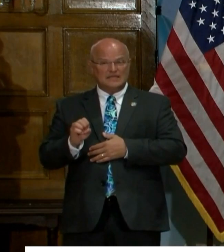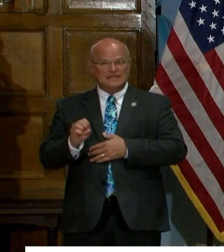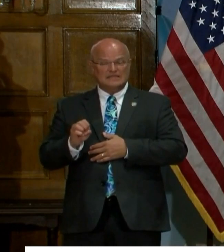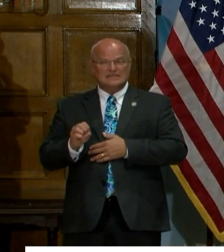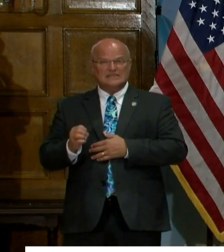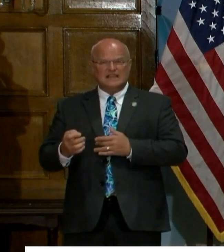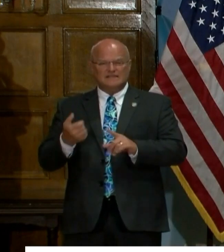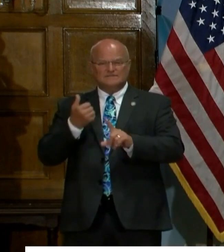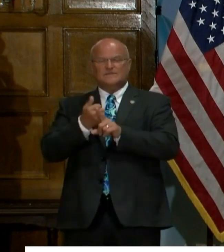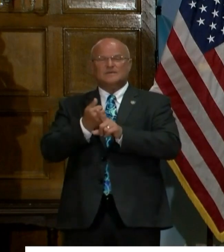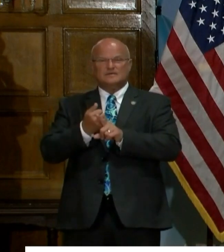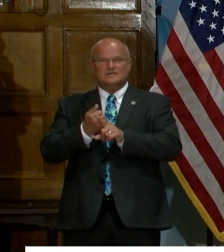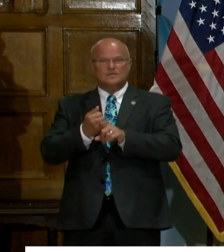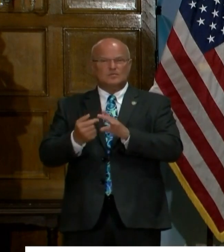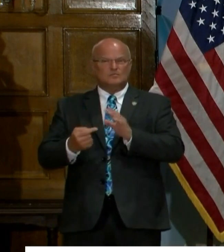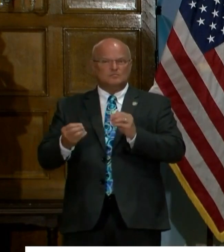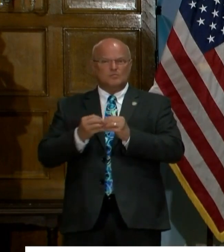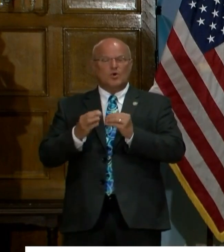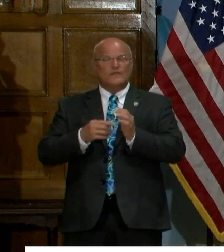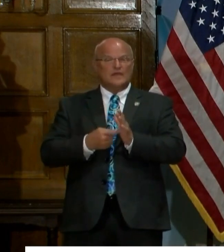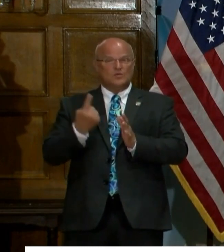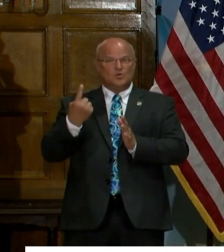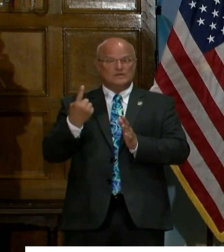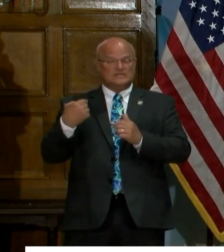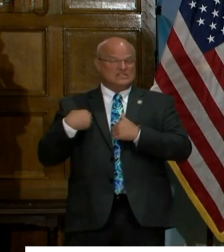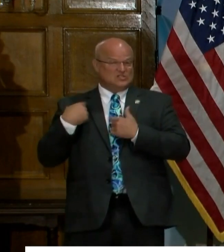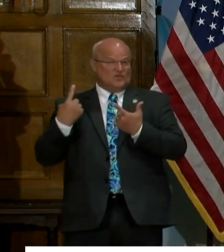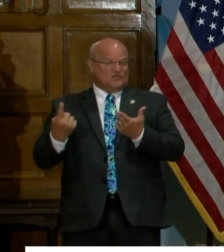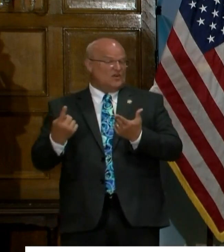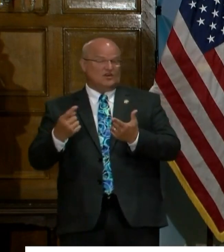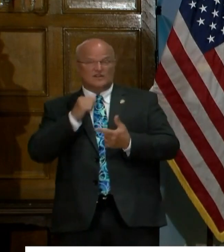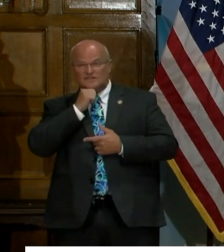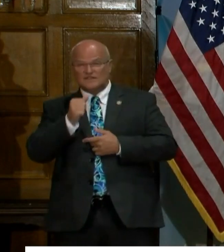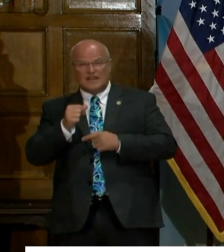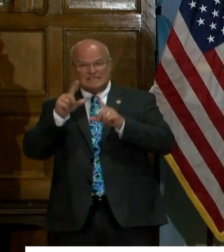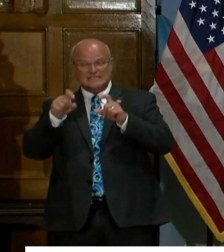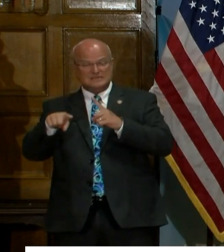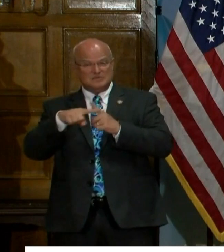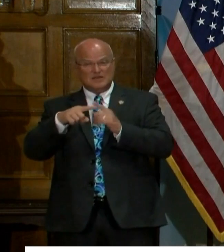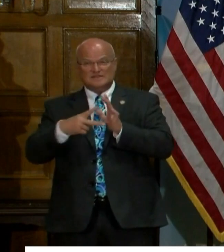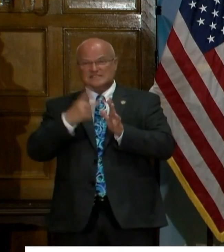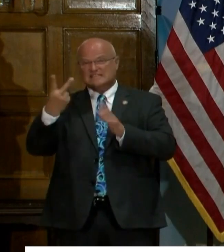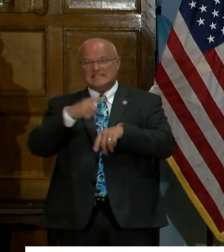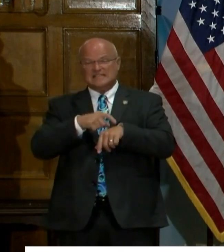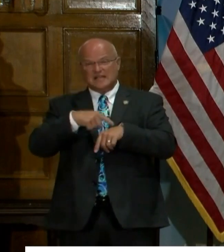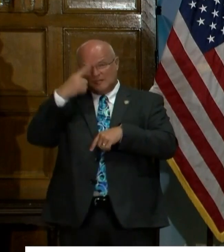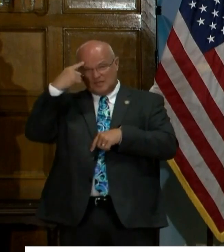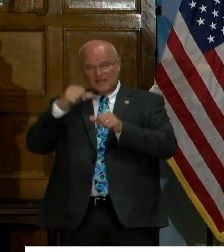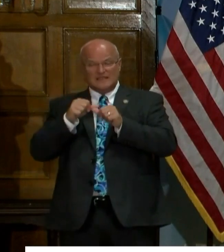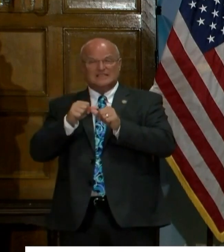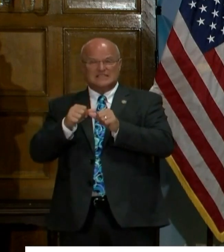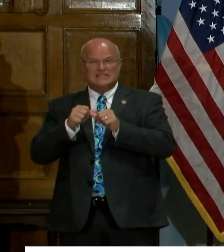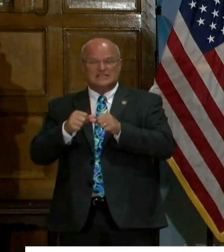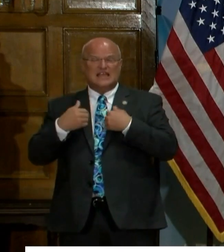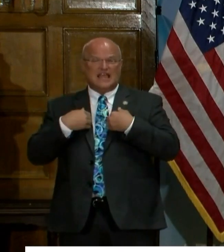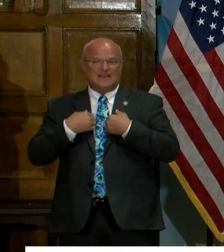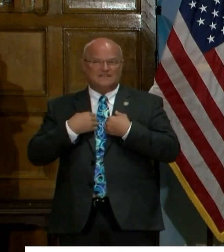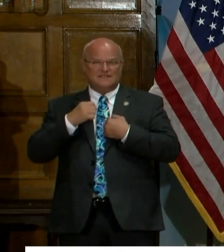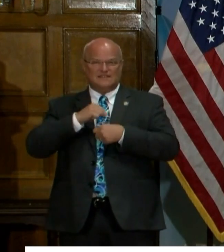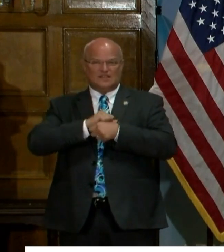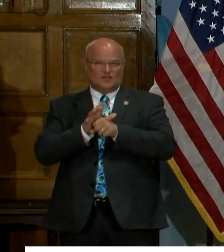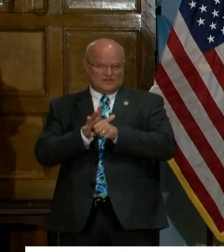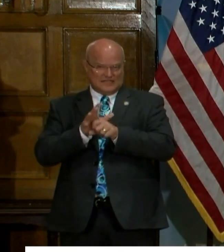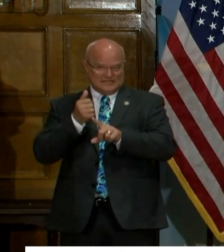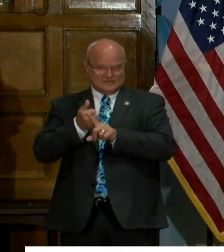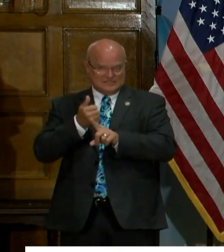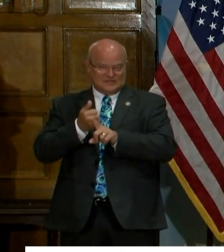infected more than once. So far, we've not seen that. And if someone tests positive a second time, it's usually because they're continuing to shed virus.